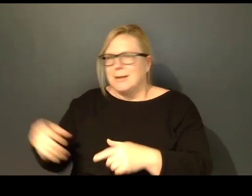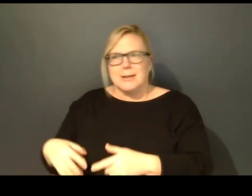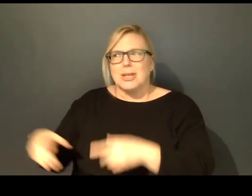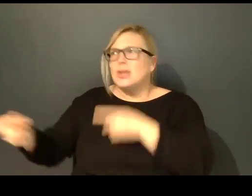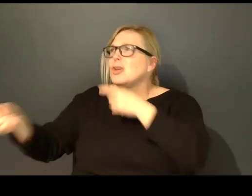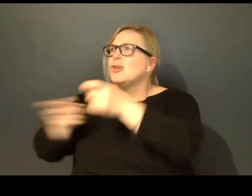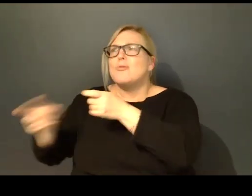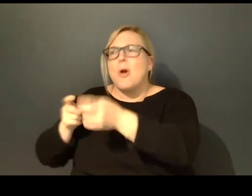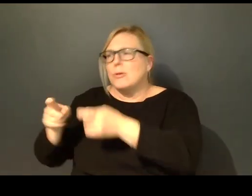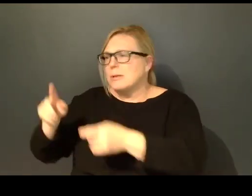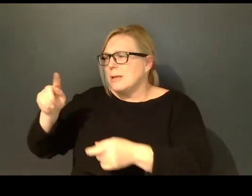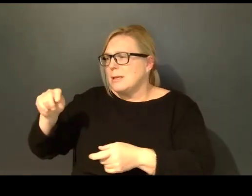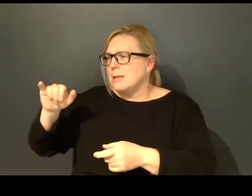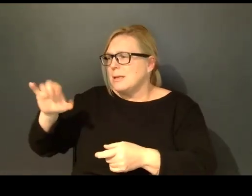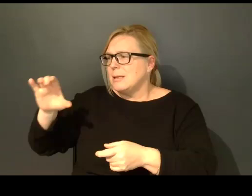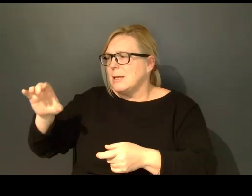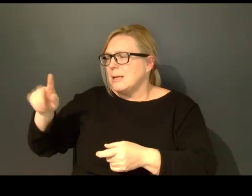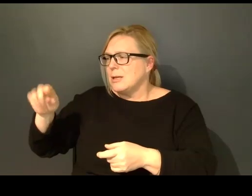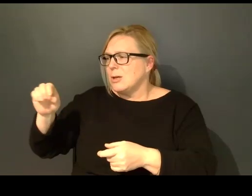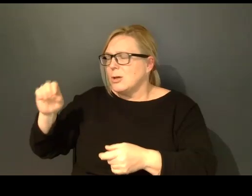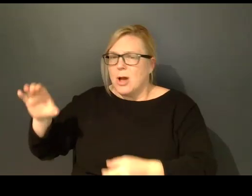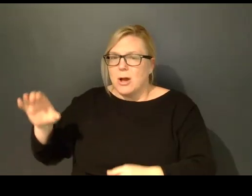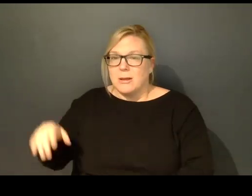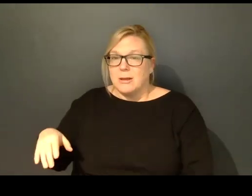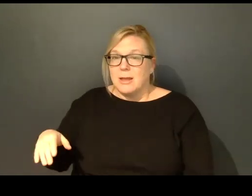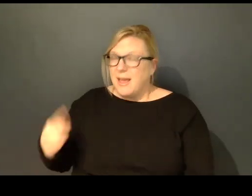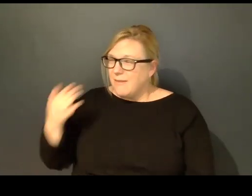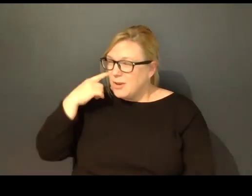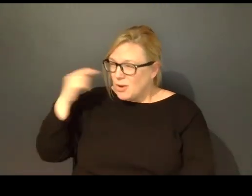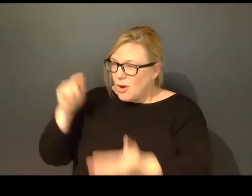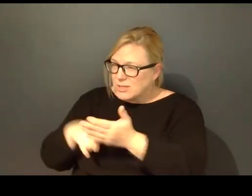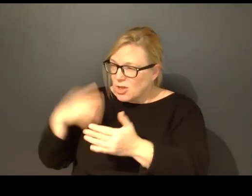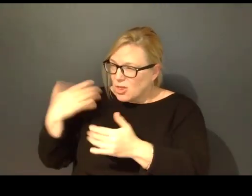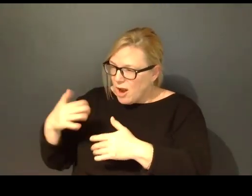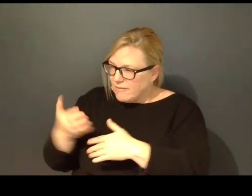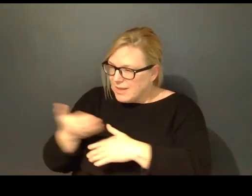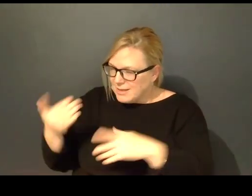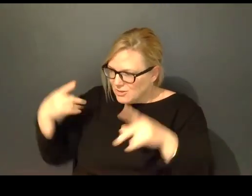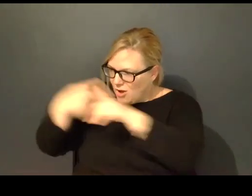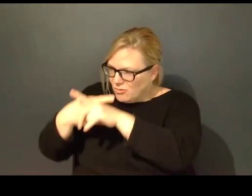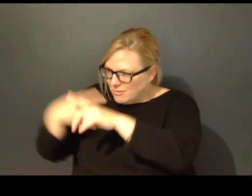of often contradictory content. Is this something that you run into as well in your clients? Absolutely.